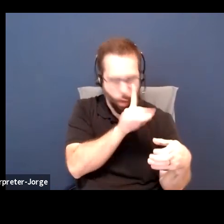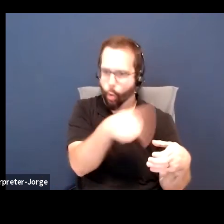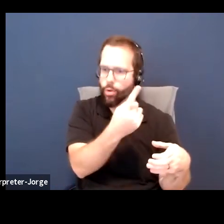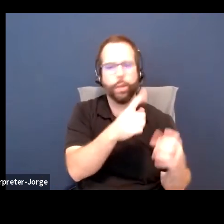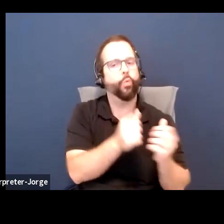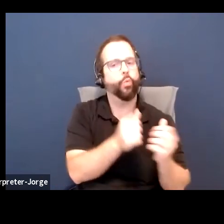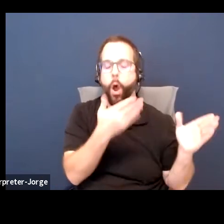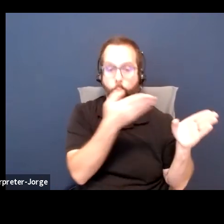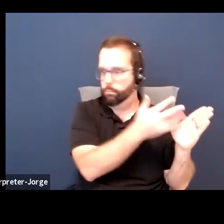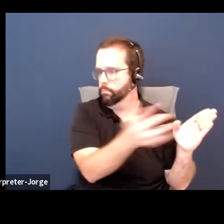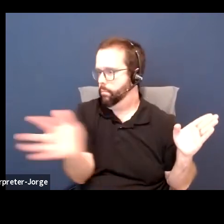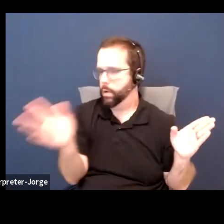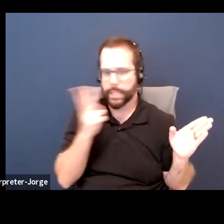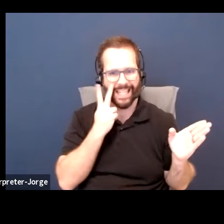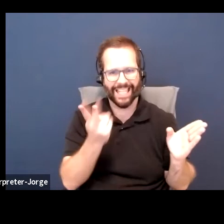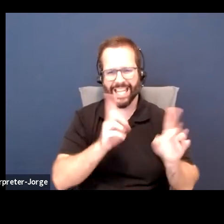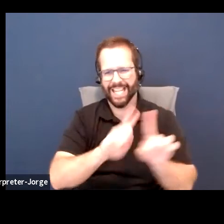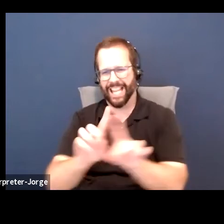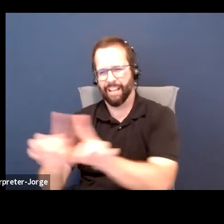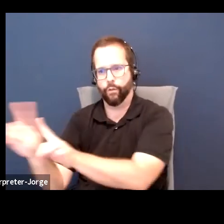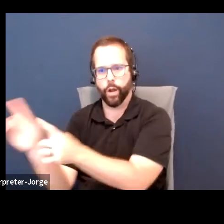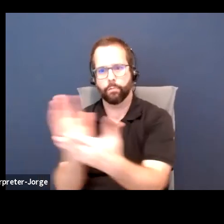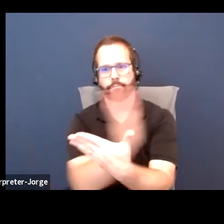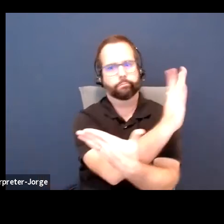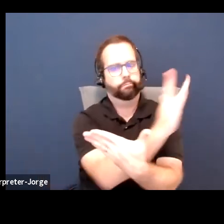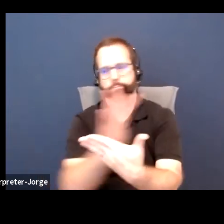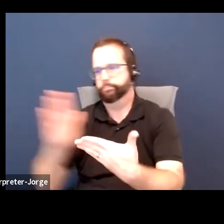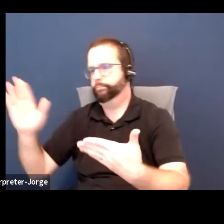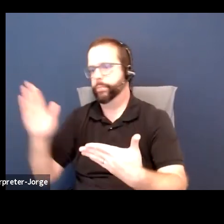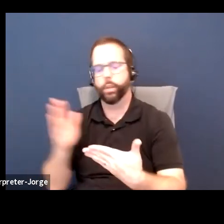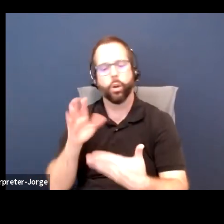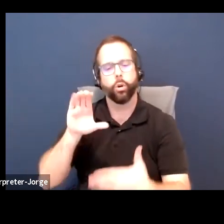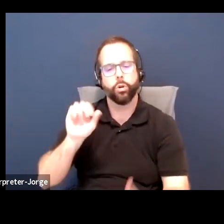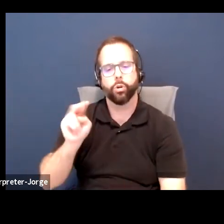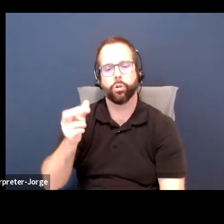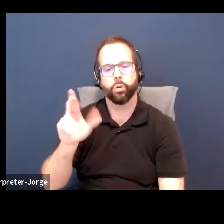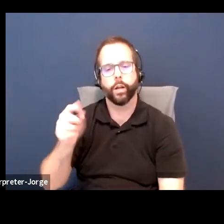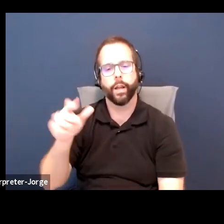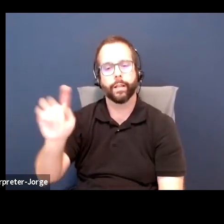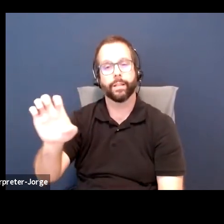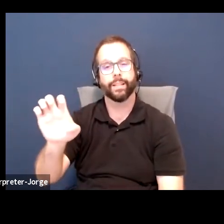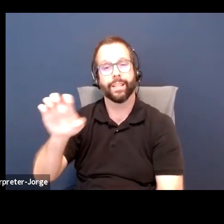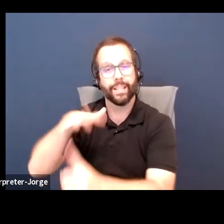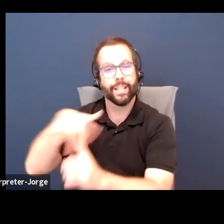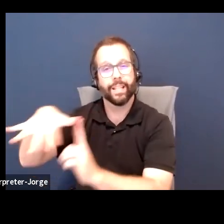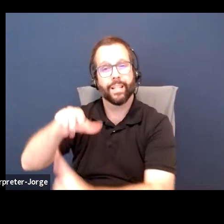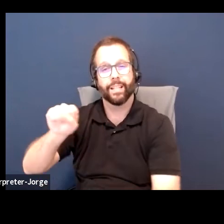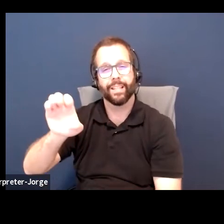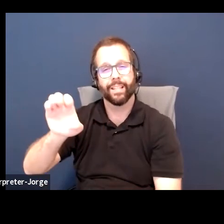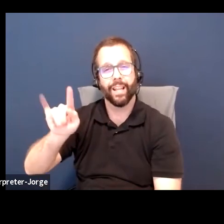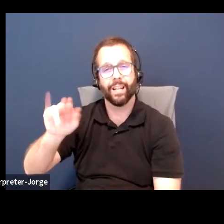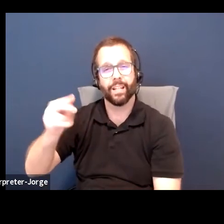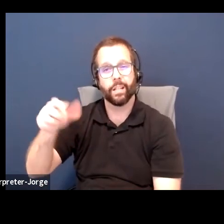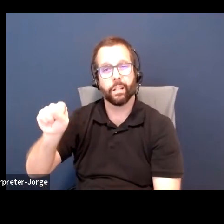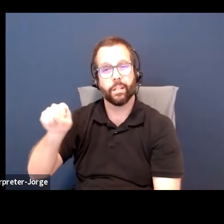range of congregate, residential, and day settings where people with disabilities were at risk. In response to this